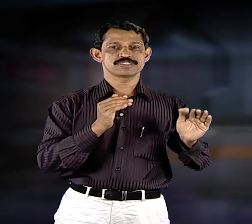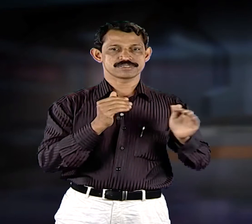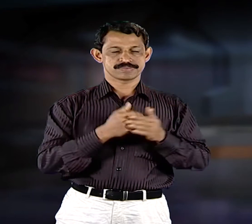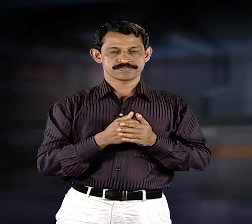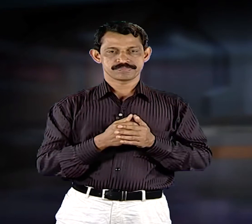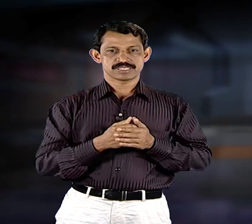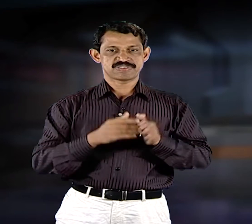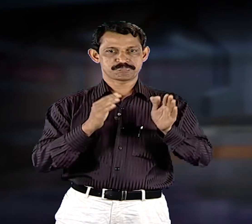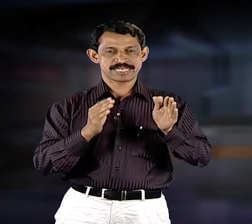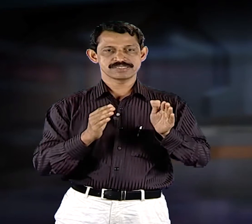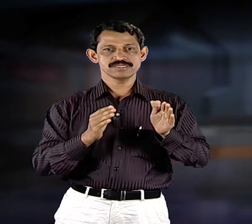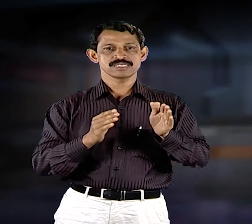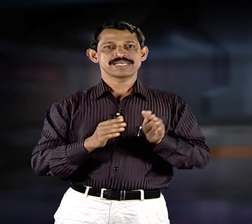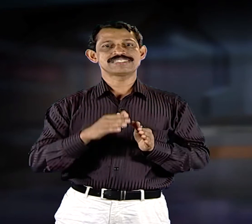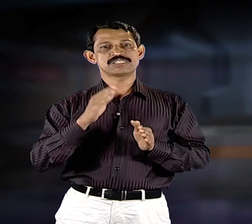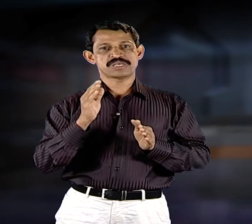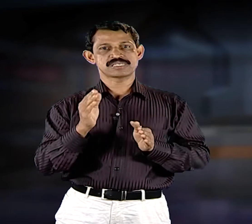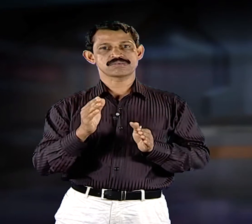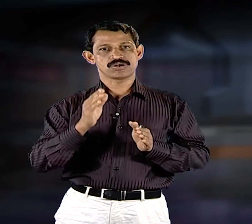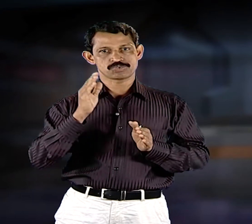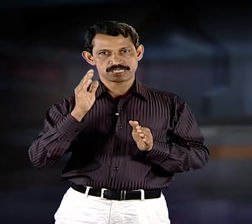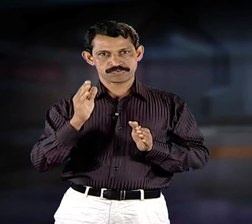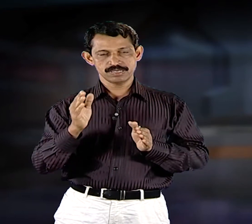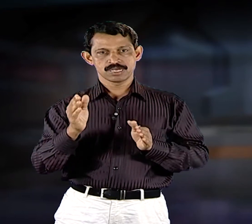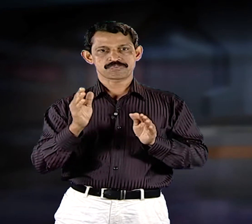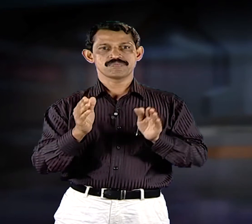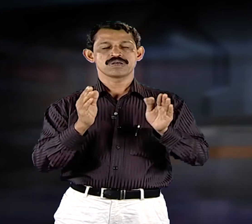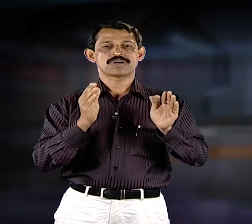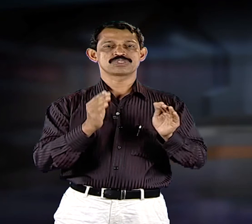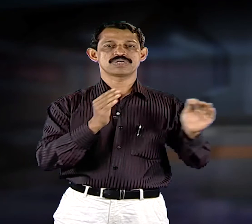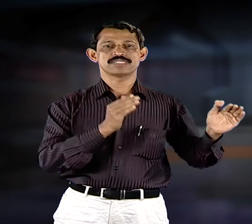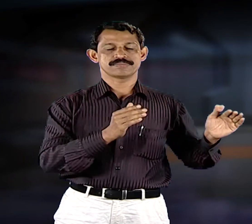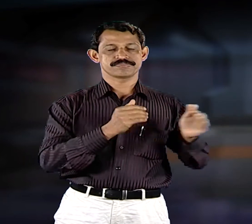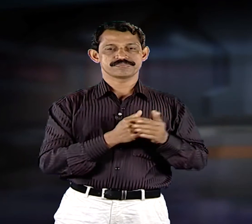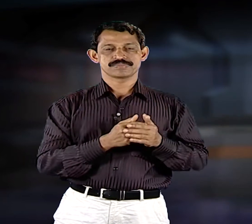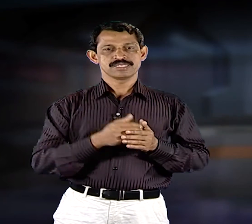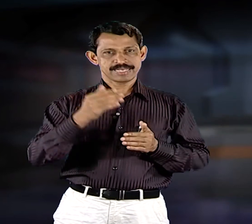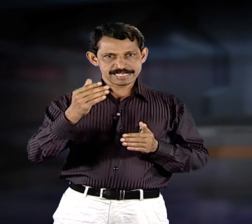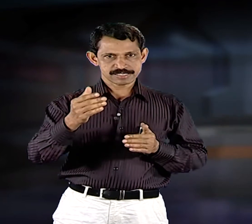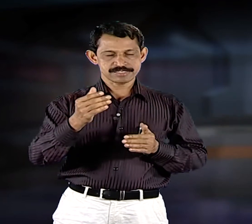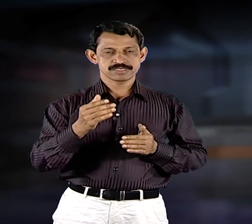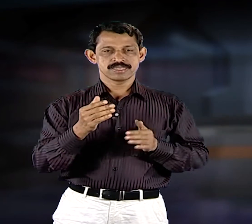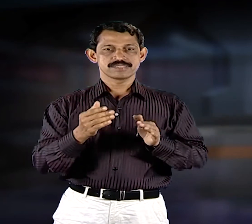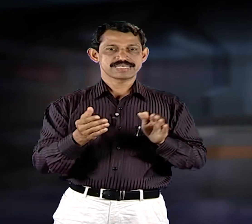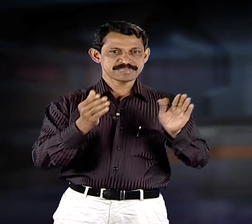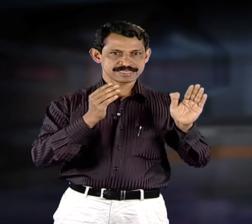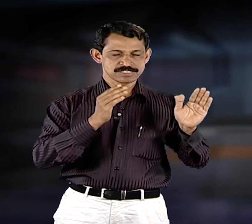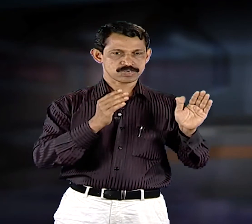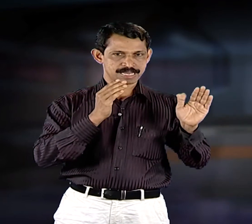teachers. Even places and situations also differ from one to other. As such, three methods or